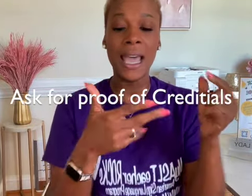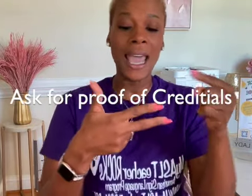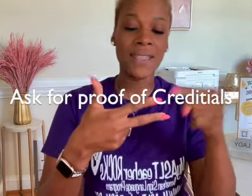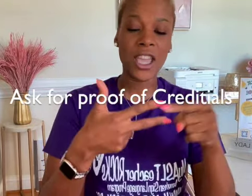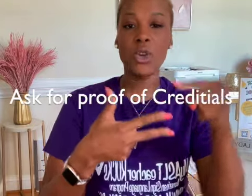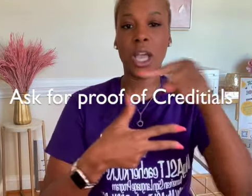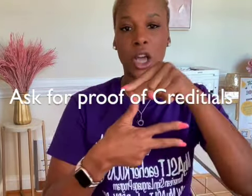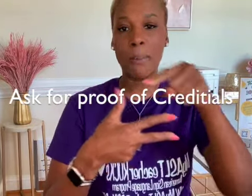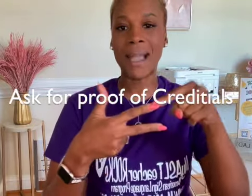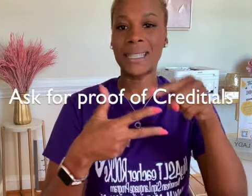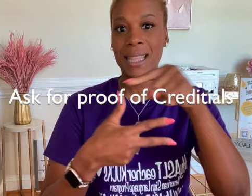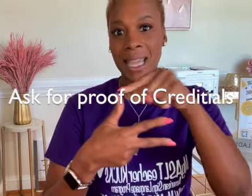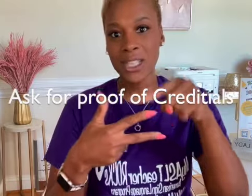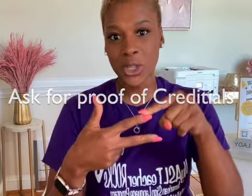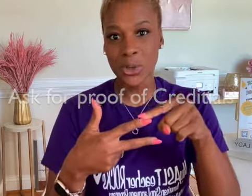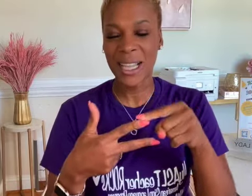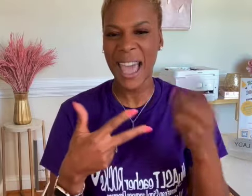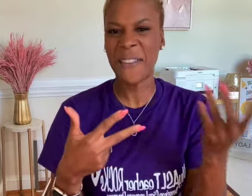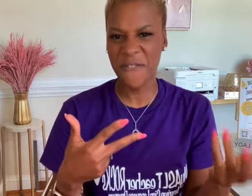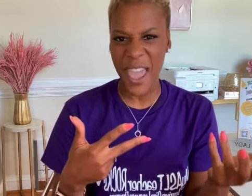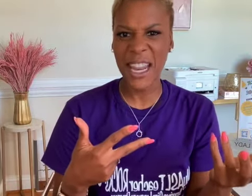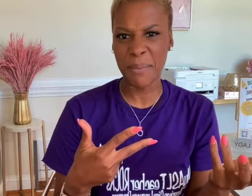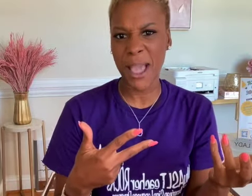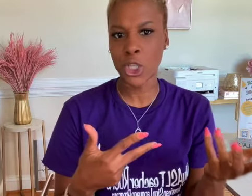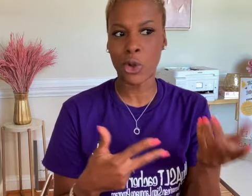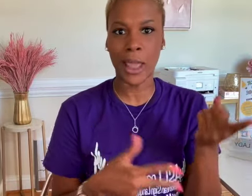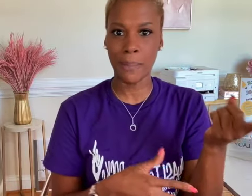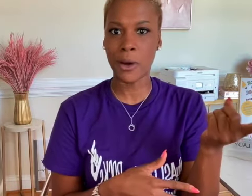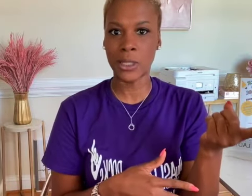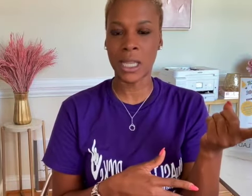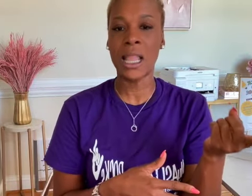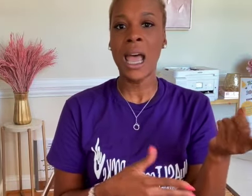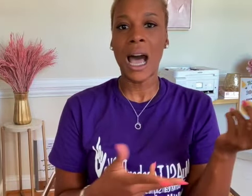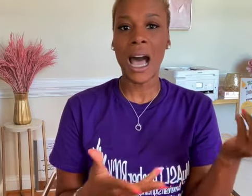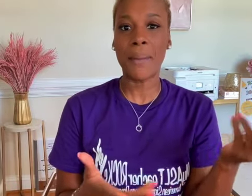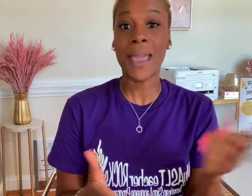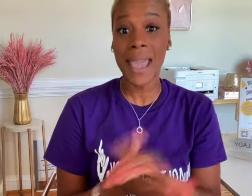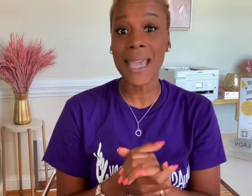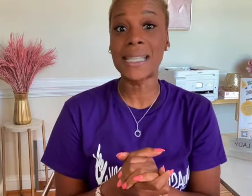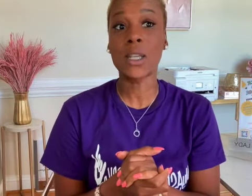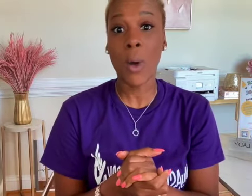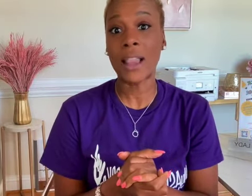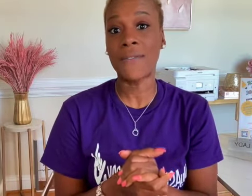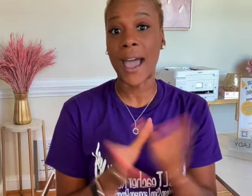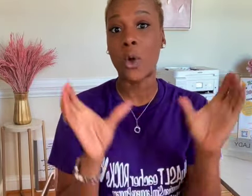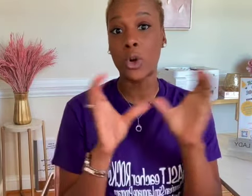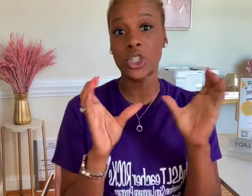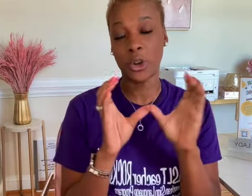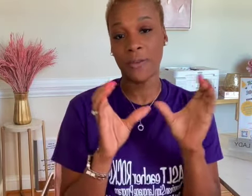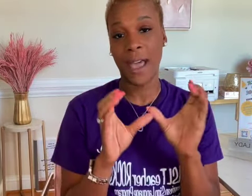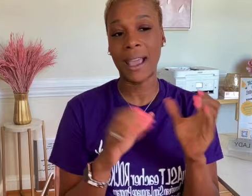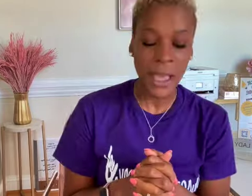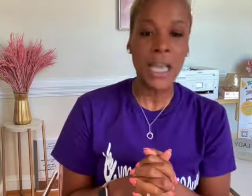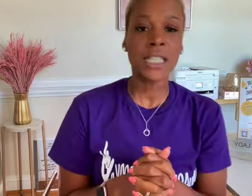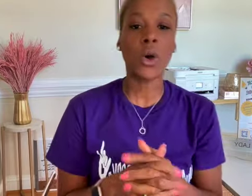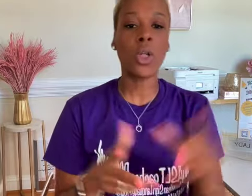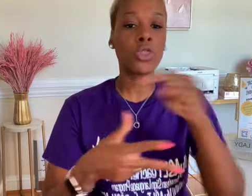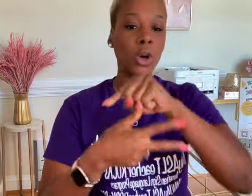and then you can go back to these two to kind of vet and make sure that person is qualified or certified. So those are